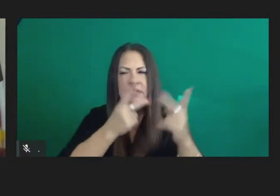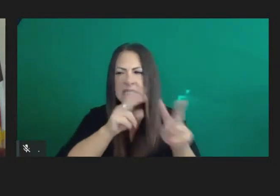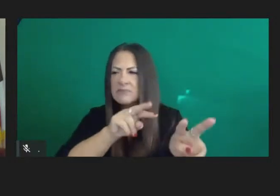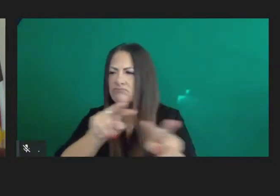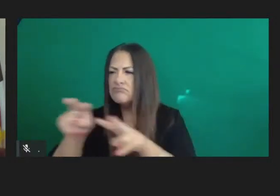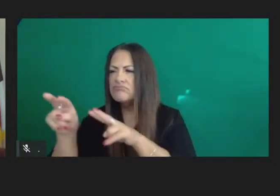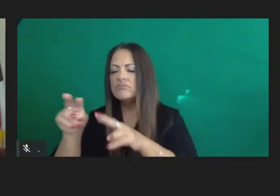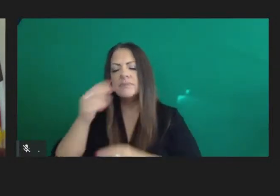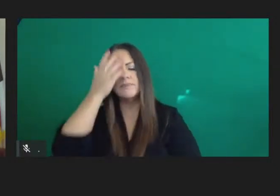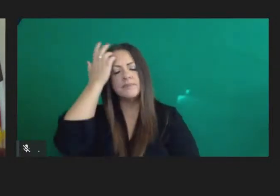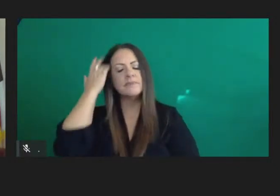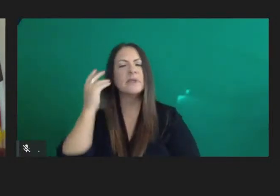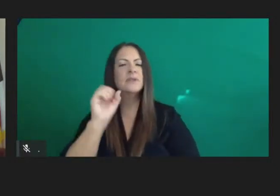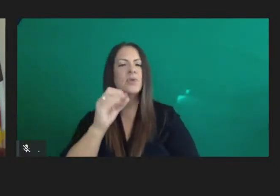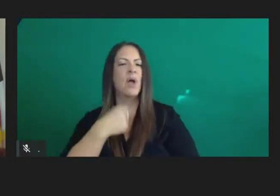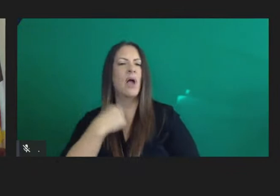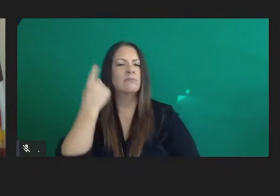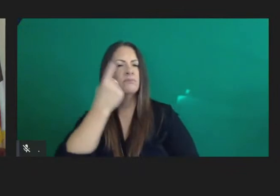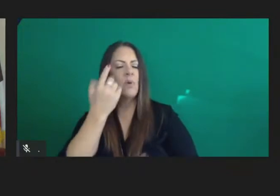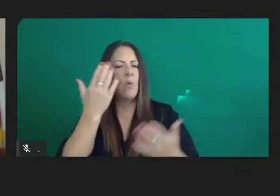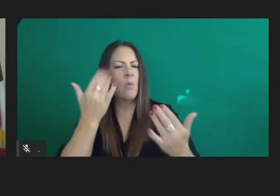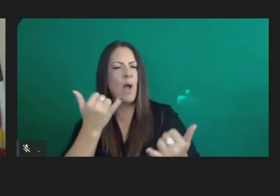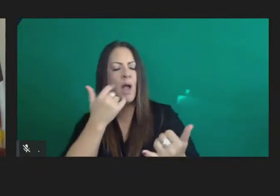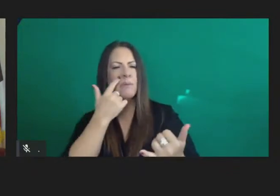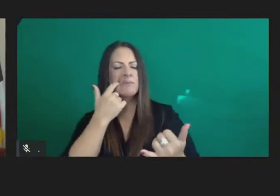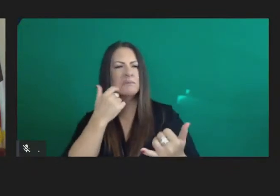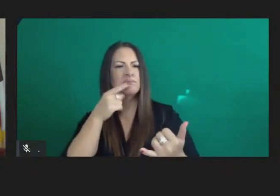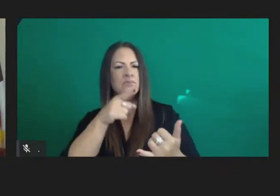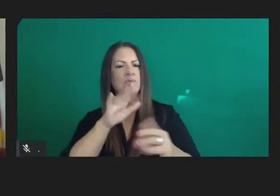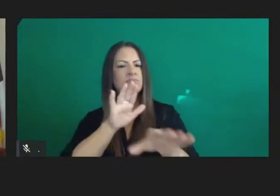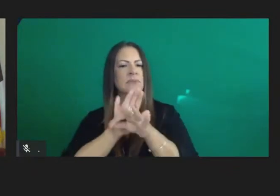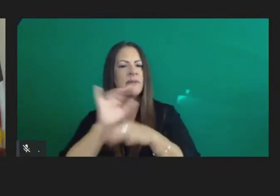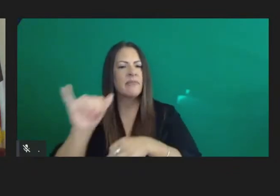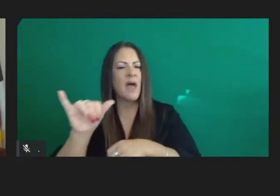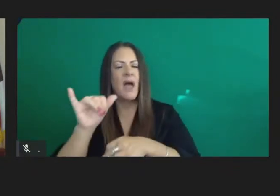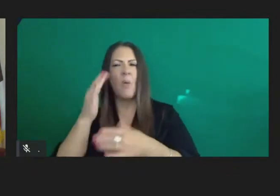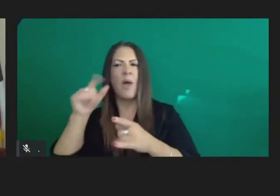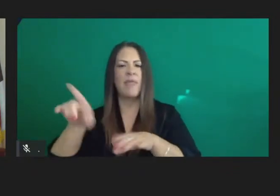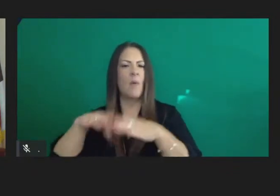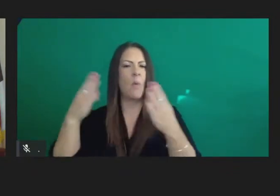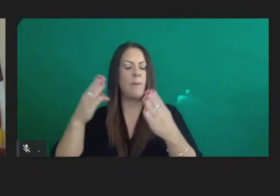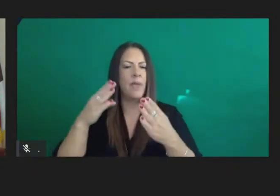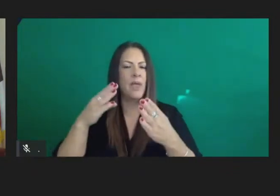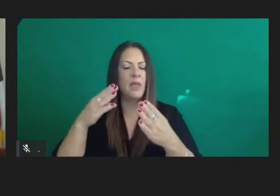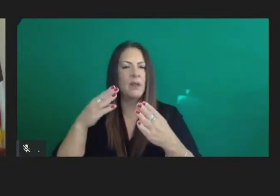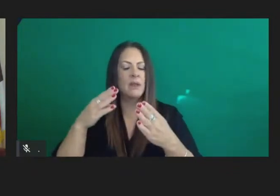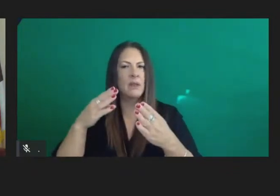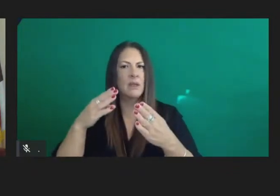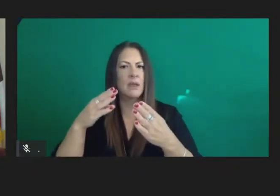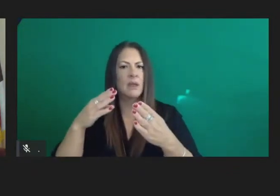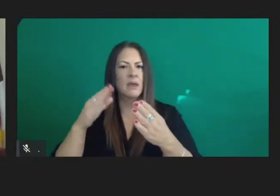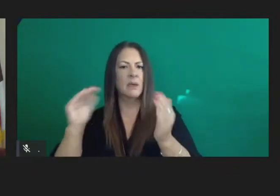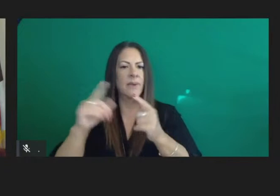team visit Florida theme parks before those in California? Thanks. Yeah, I think the